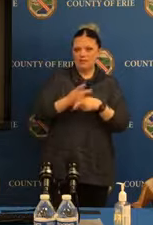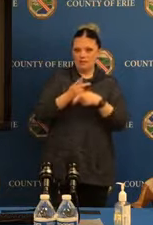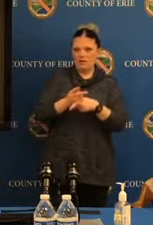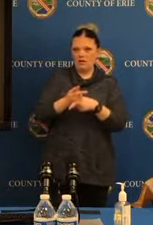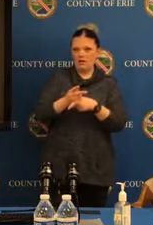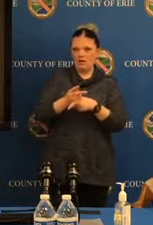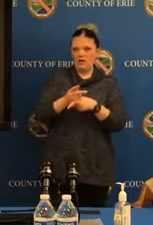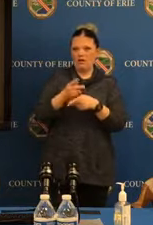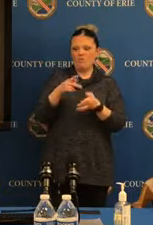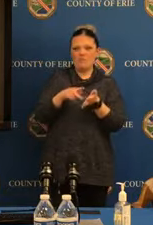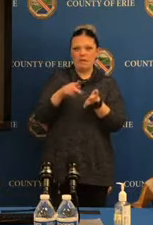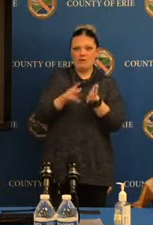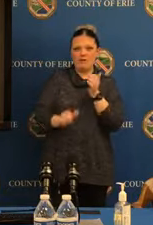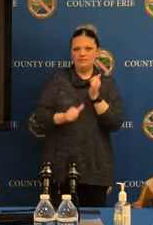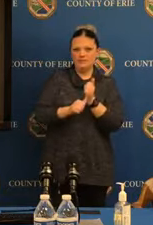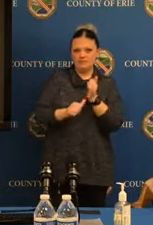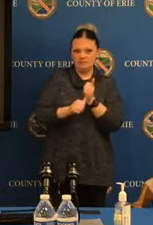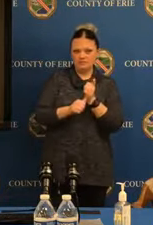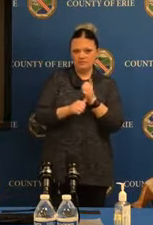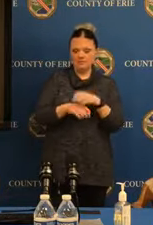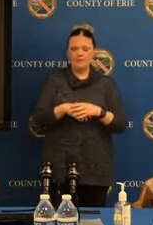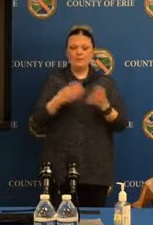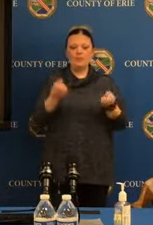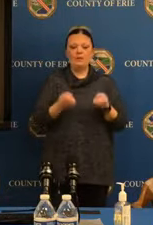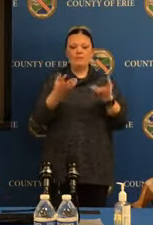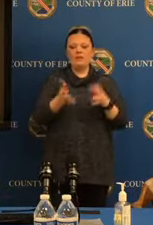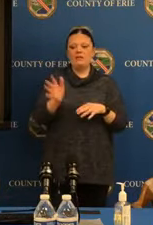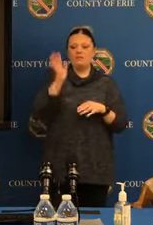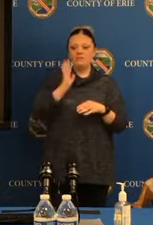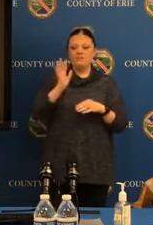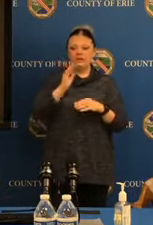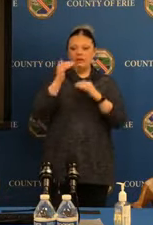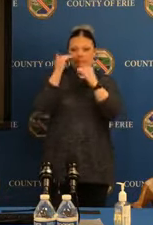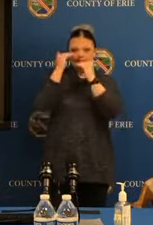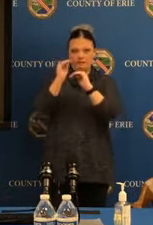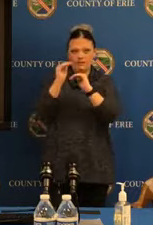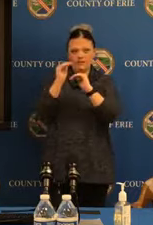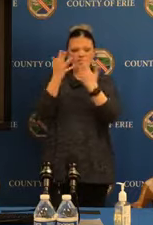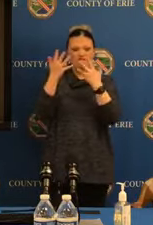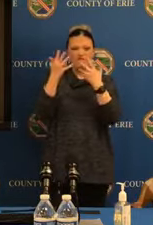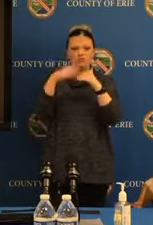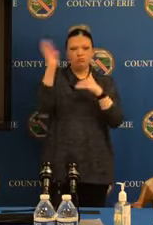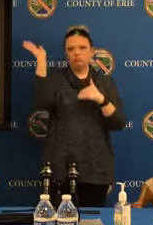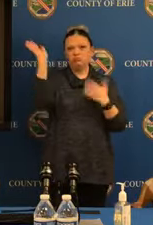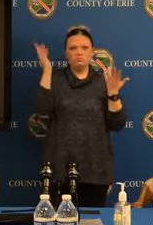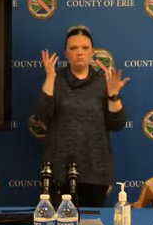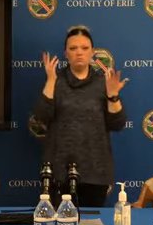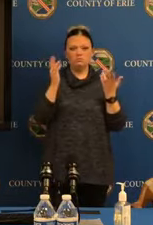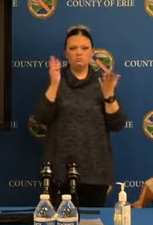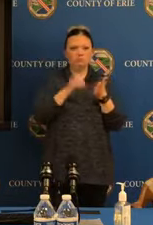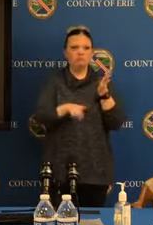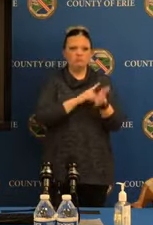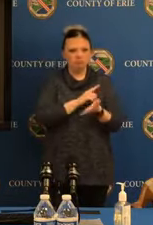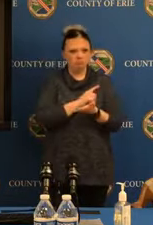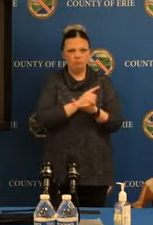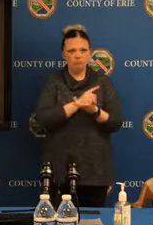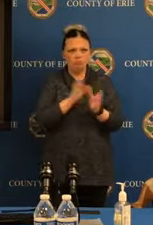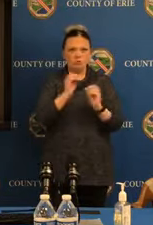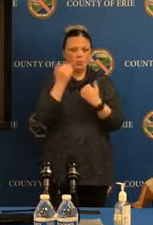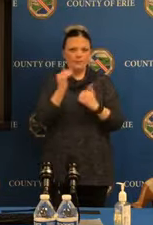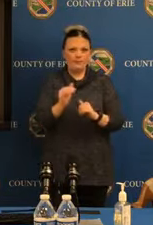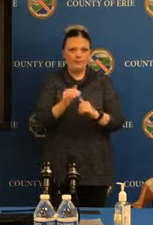subsidy assistance. Many of the previous thresholds on that have been lifted. There are other